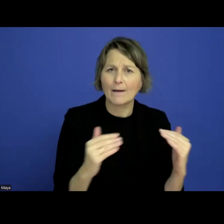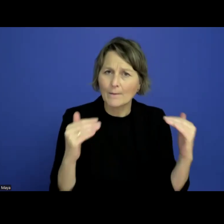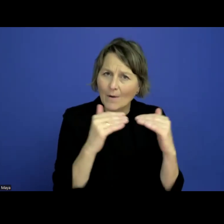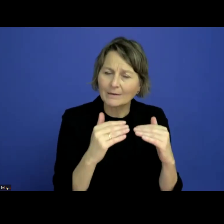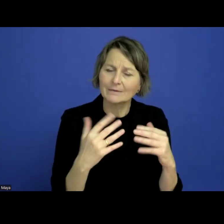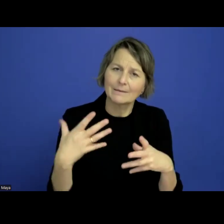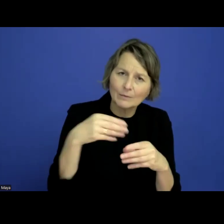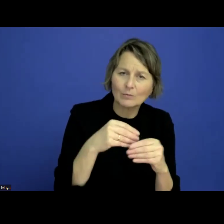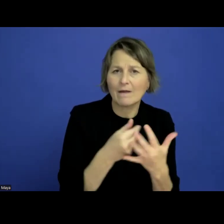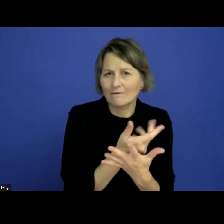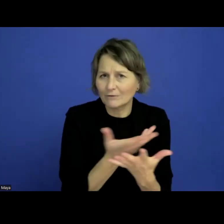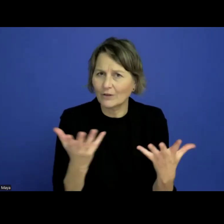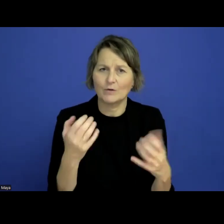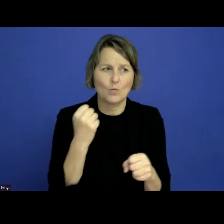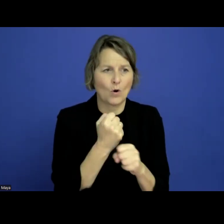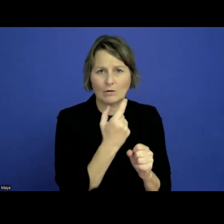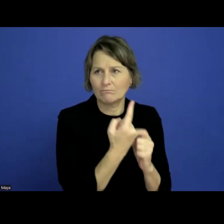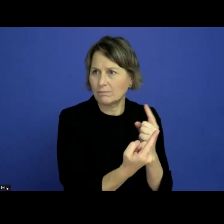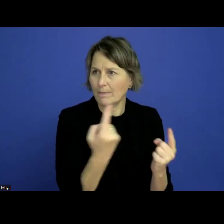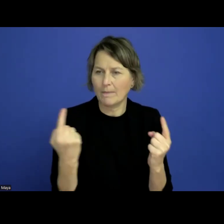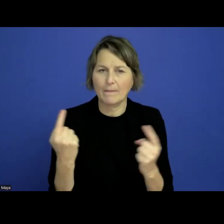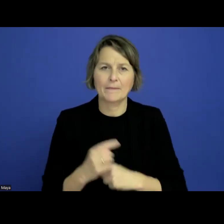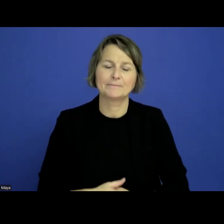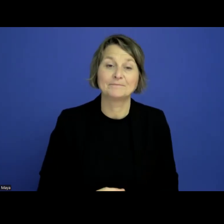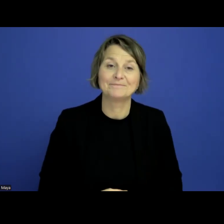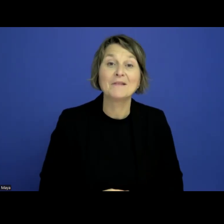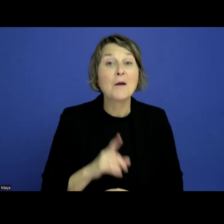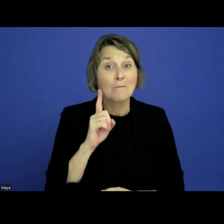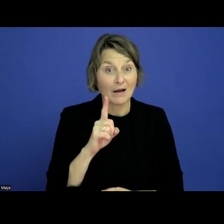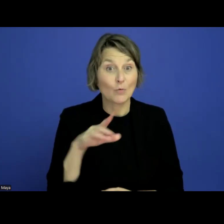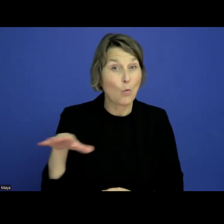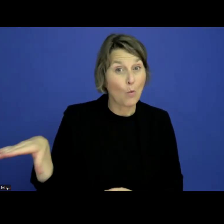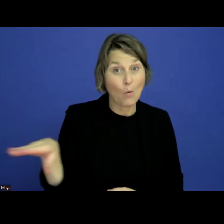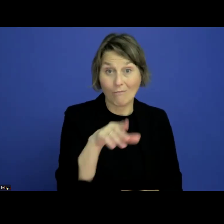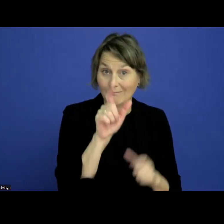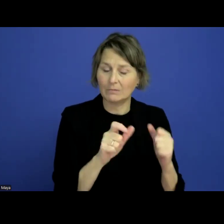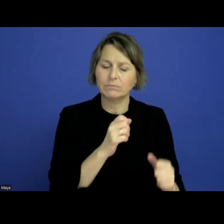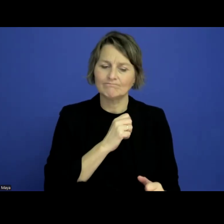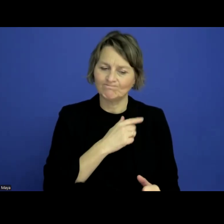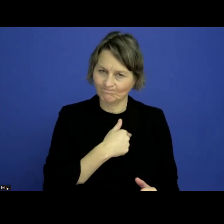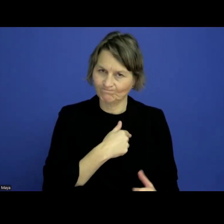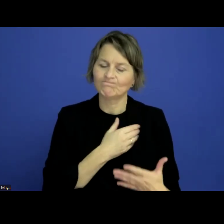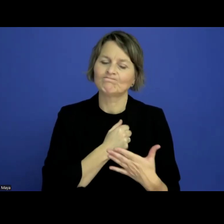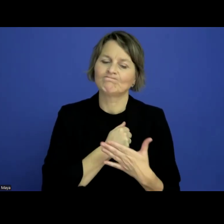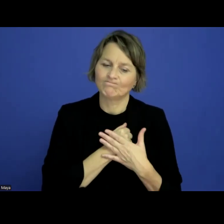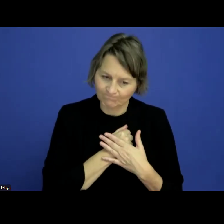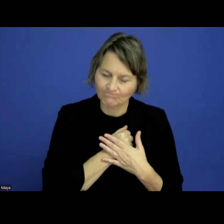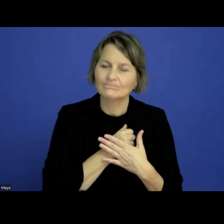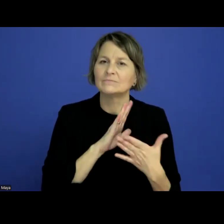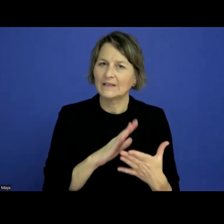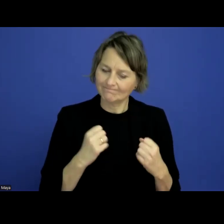entire workforce. But there is a very strong commitment to disability inclusion anchored in leadership, and